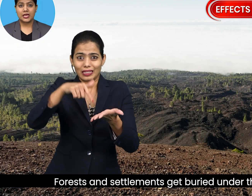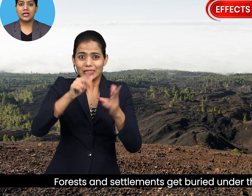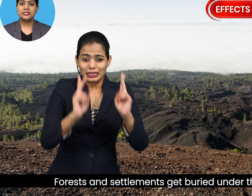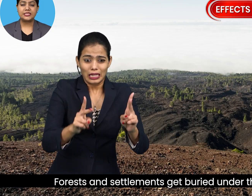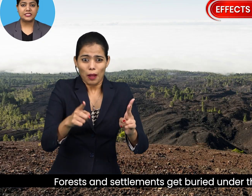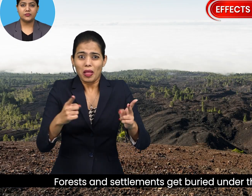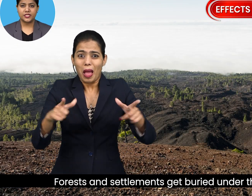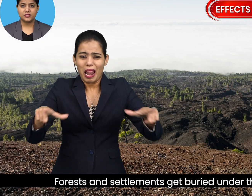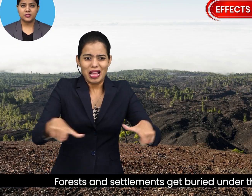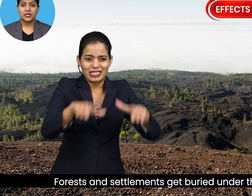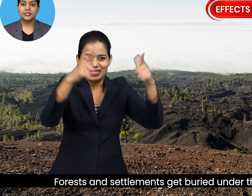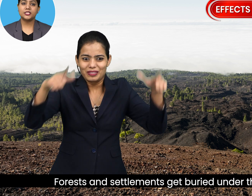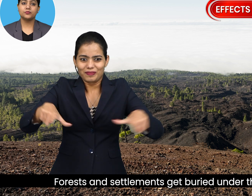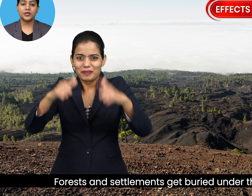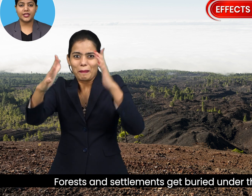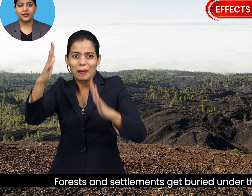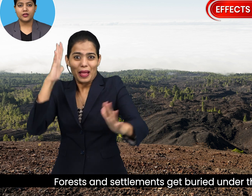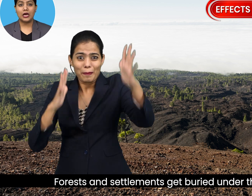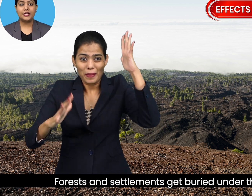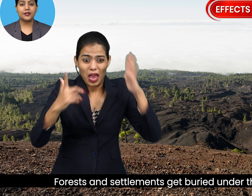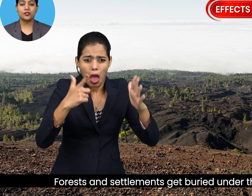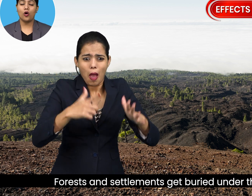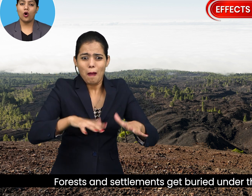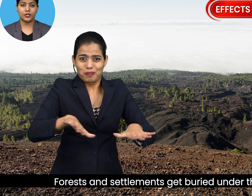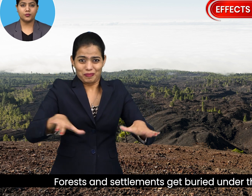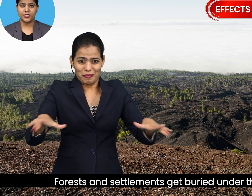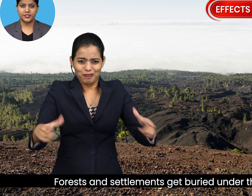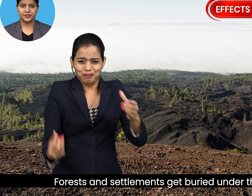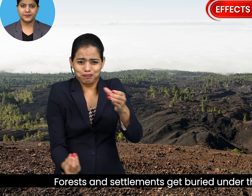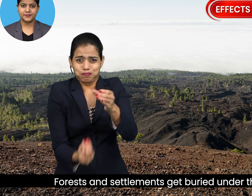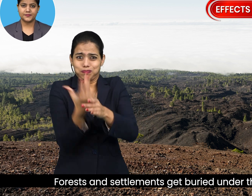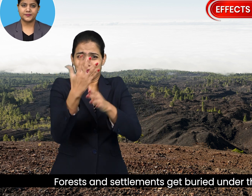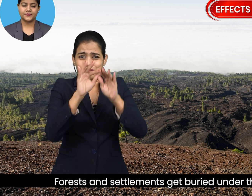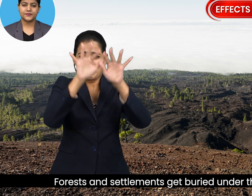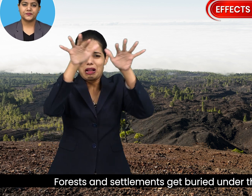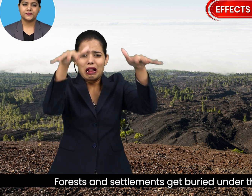Forests and settlements get buried under the hot mud.